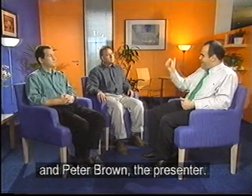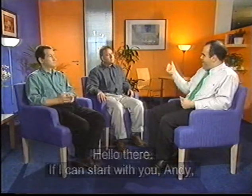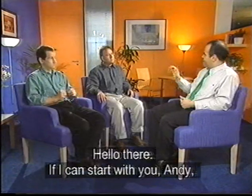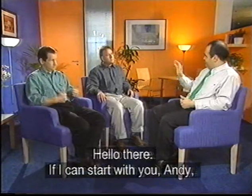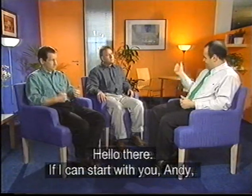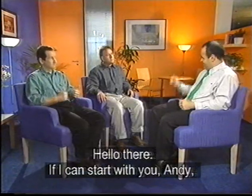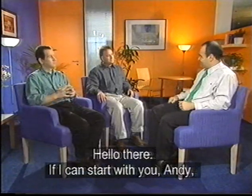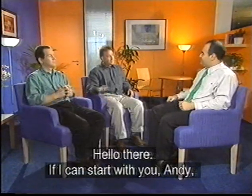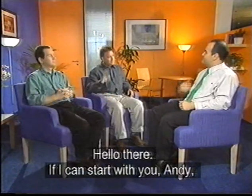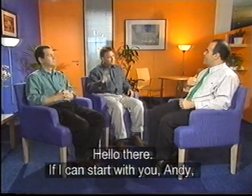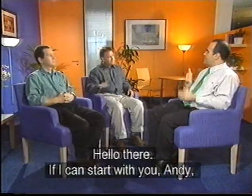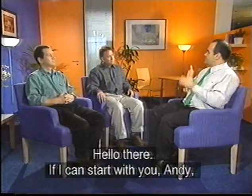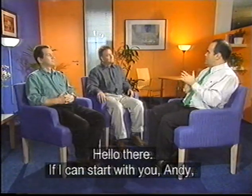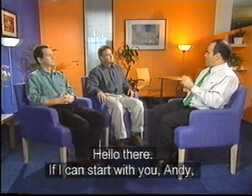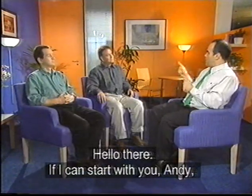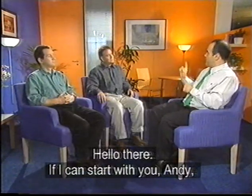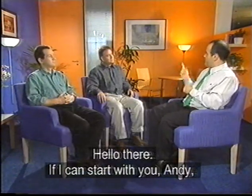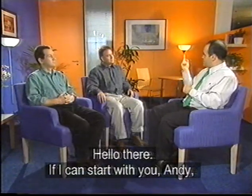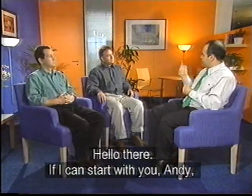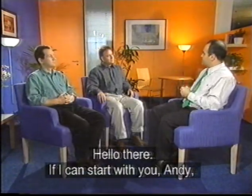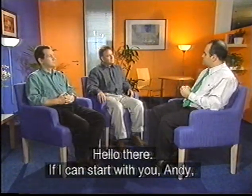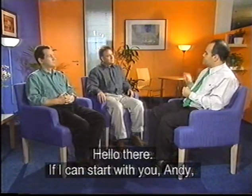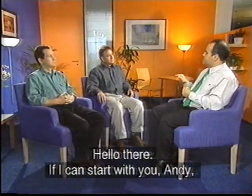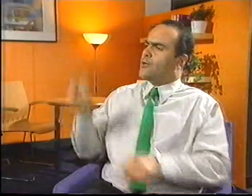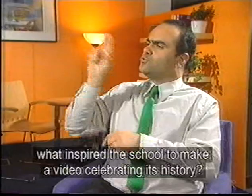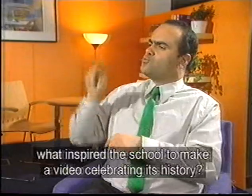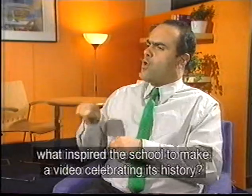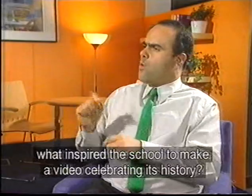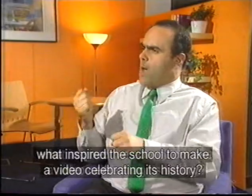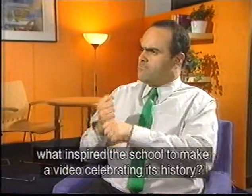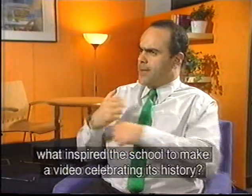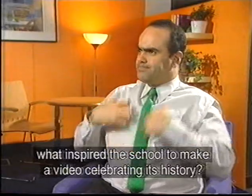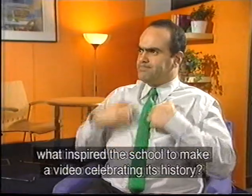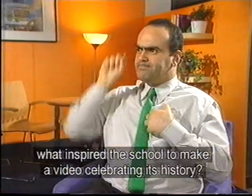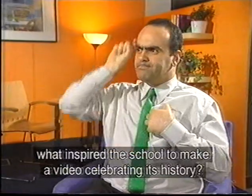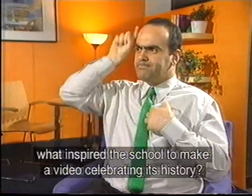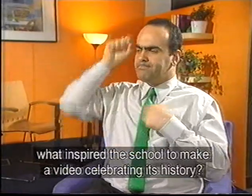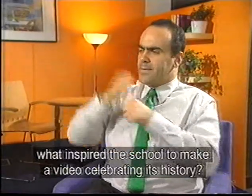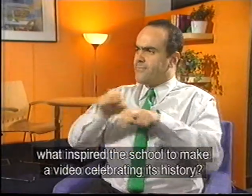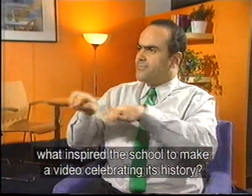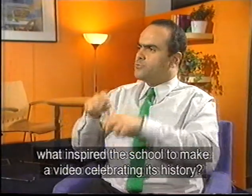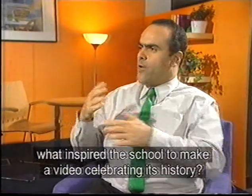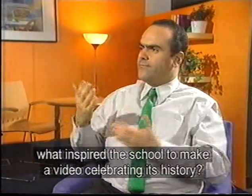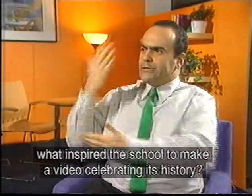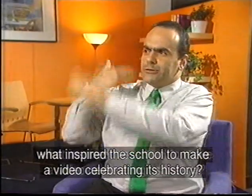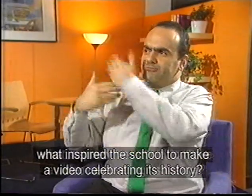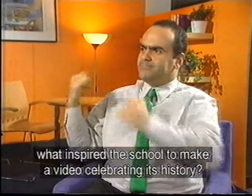there. If I can start with you, Andy, what inspired the school to make a video celebrating its history?